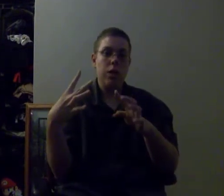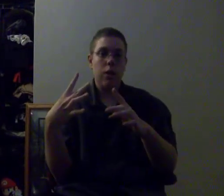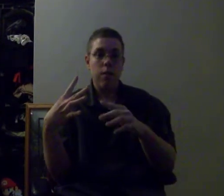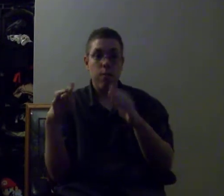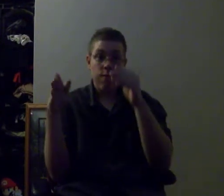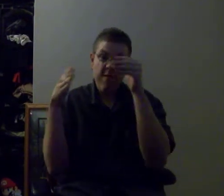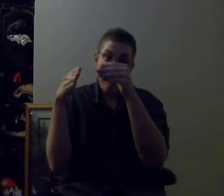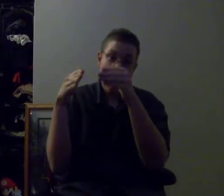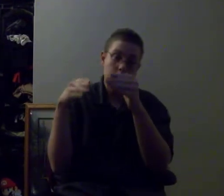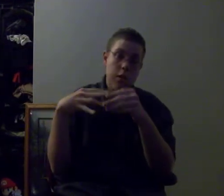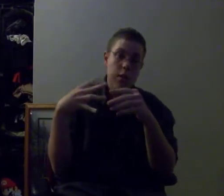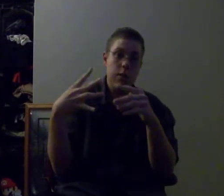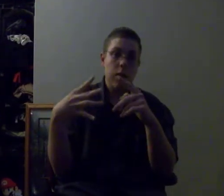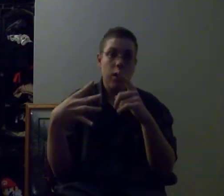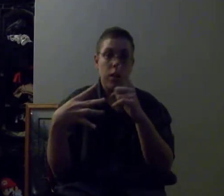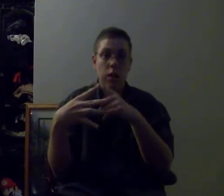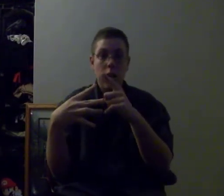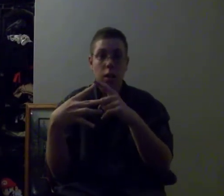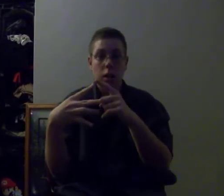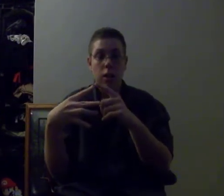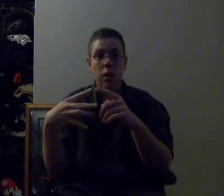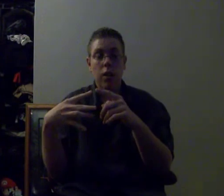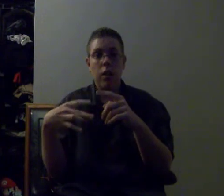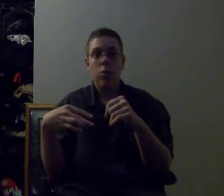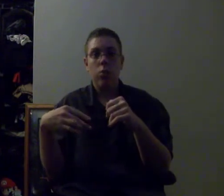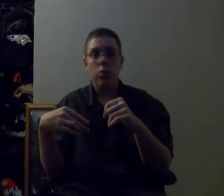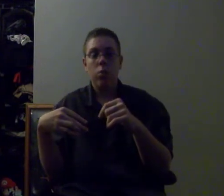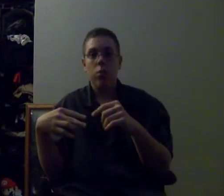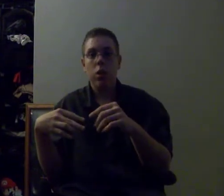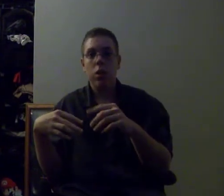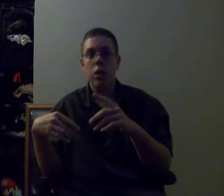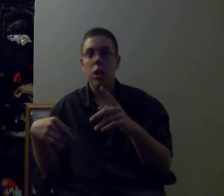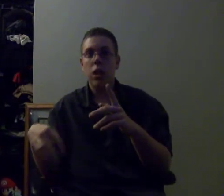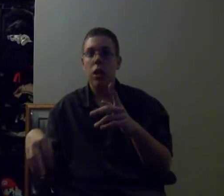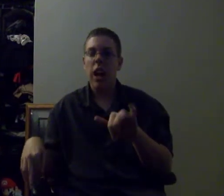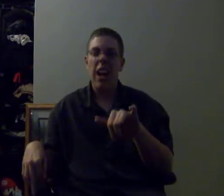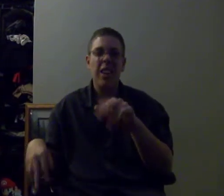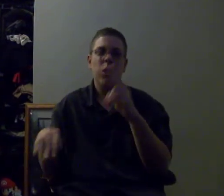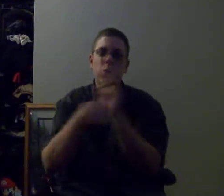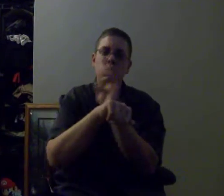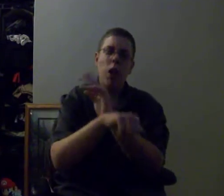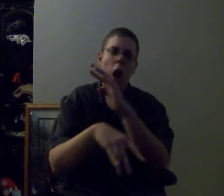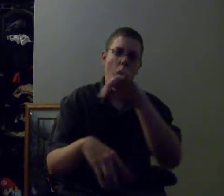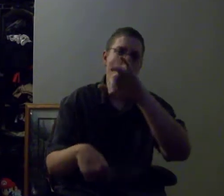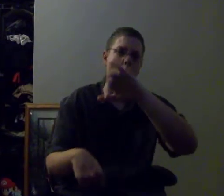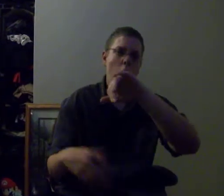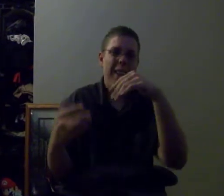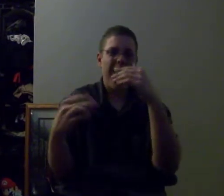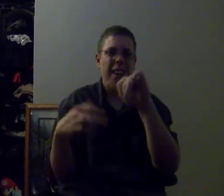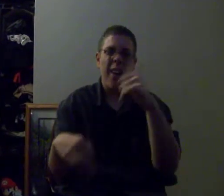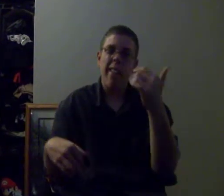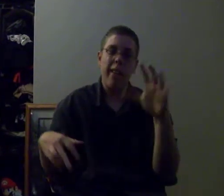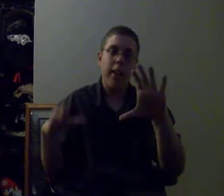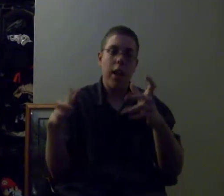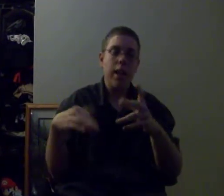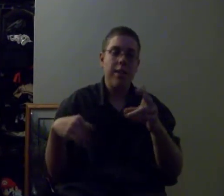I've done biology, sociology, psychology, literature, history, and I arranged my